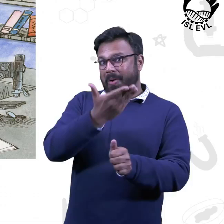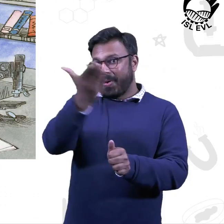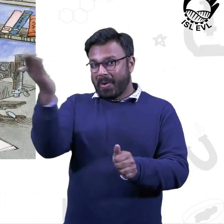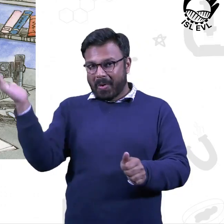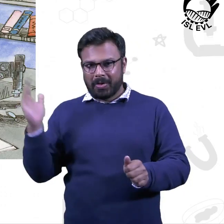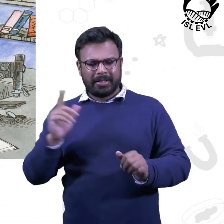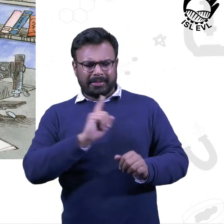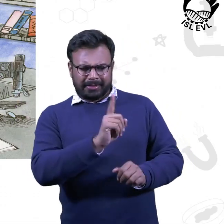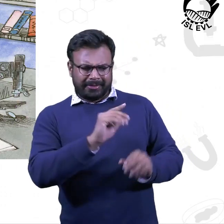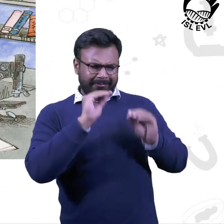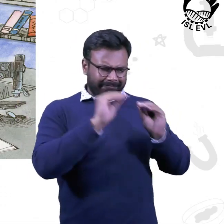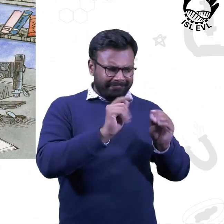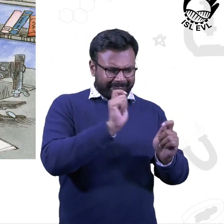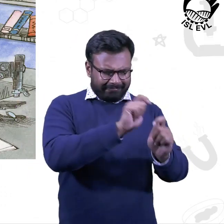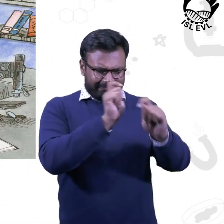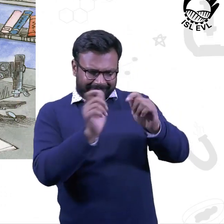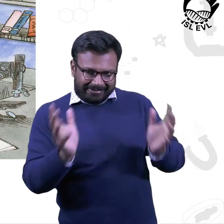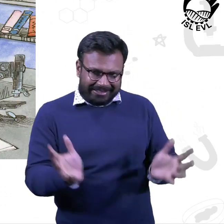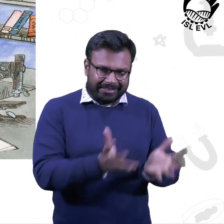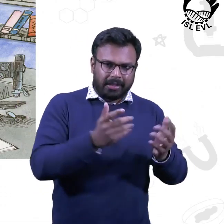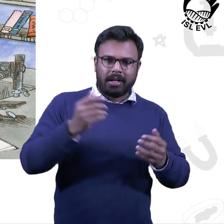and shaped her leadership skills.